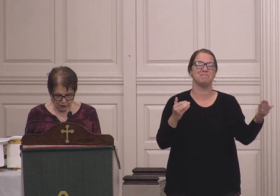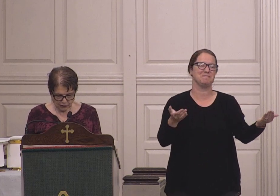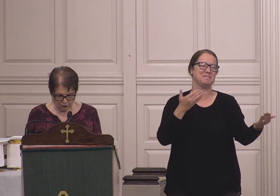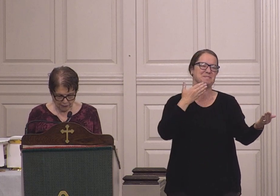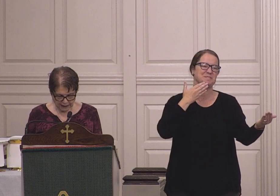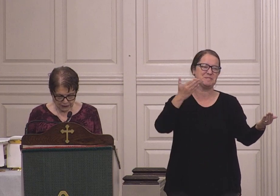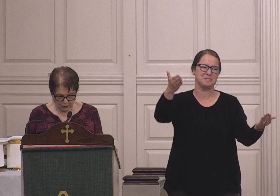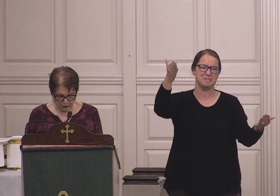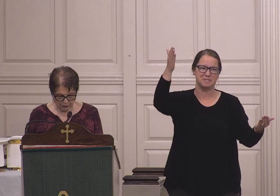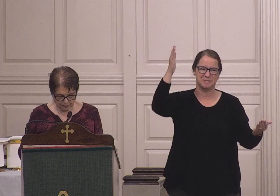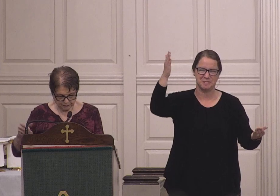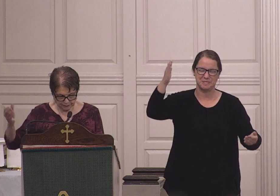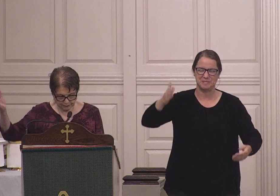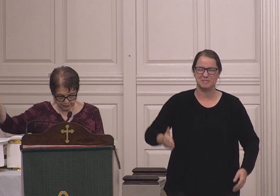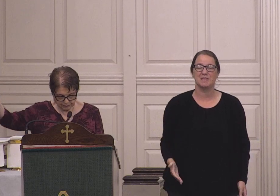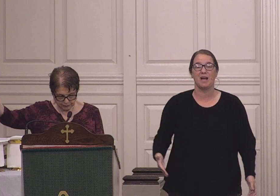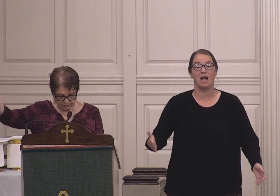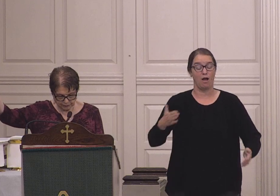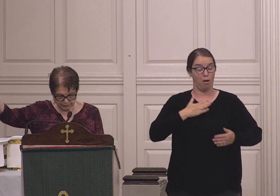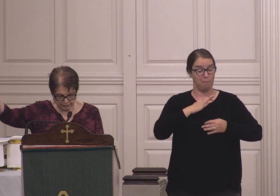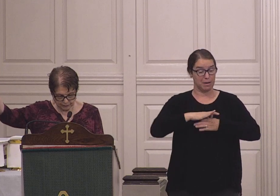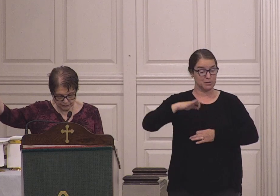Praise the Lord, O my soul.